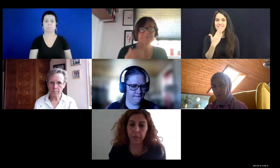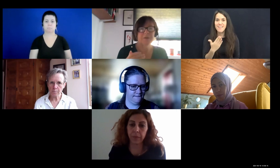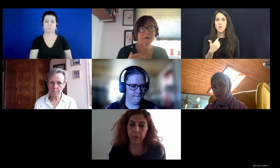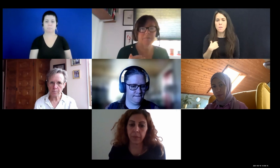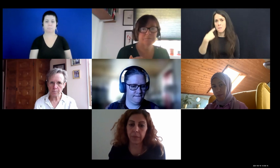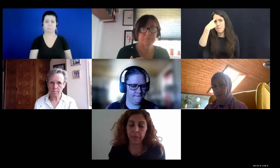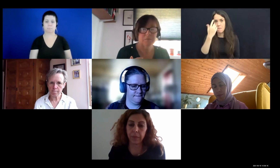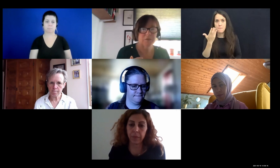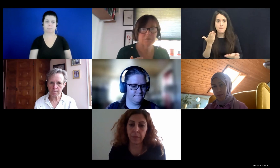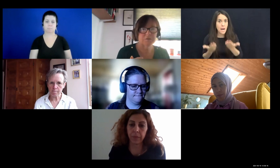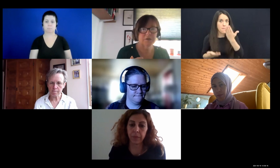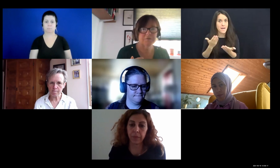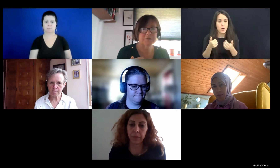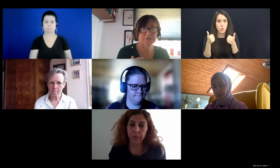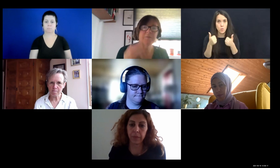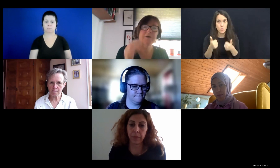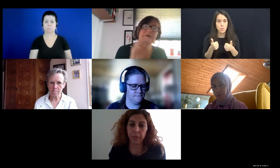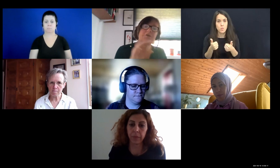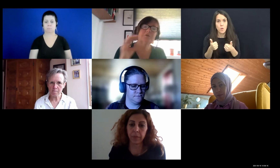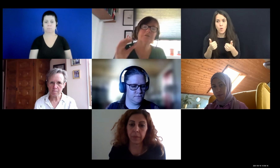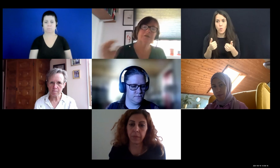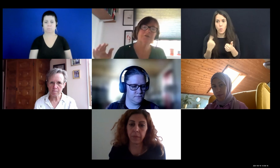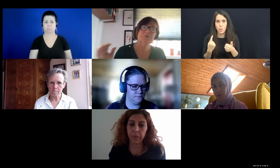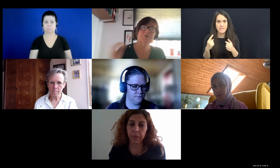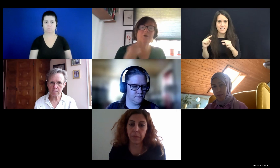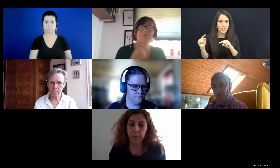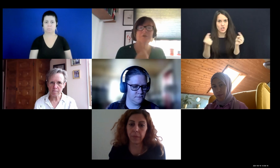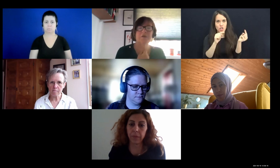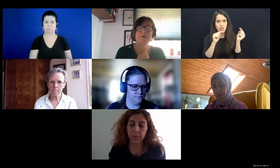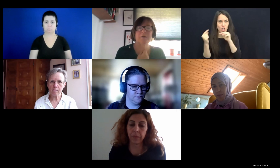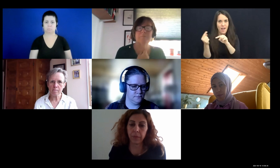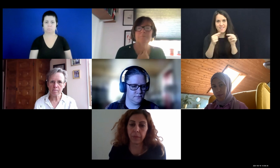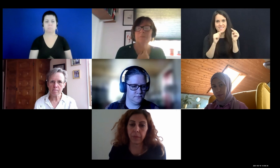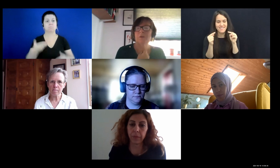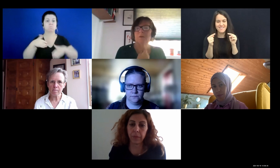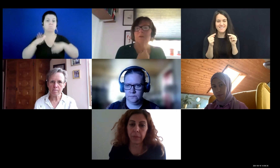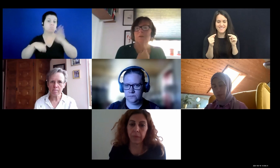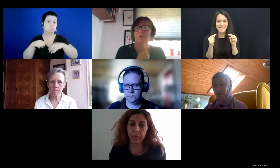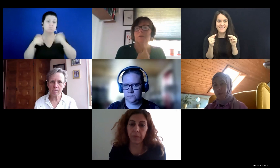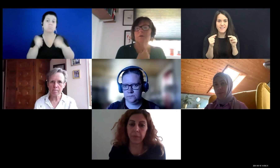perhaps have a discussion about each of the sections of the